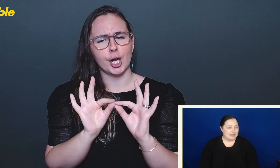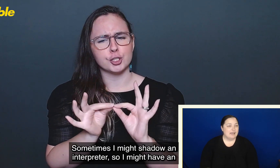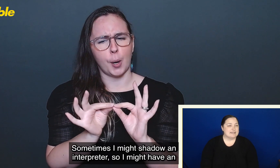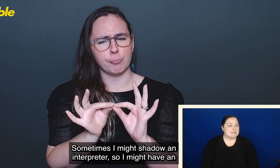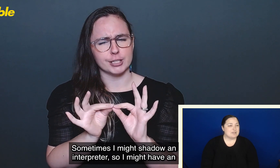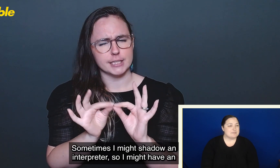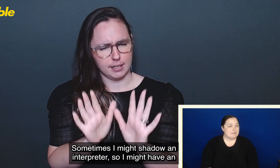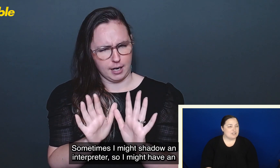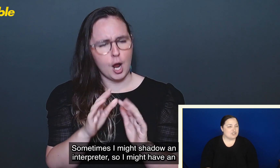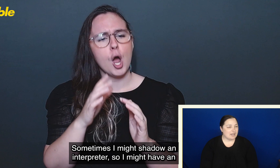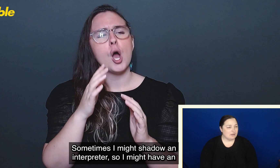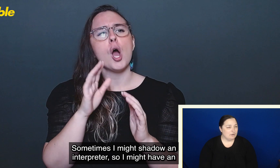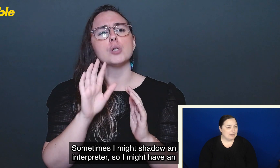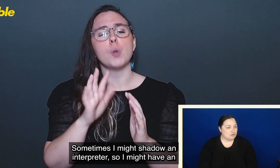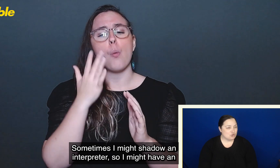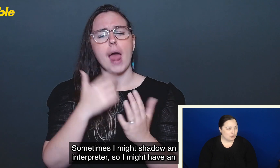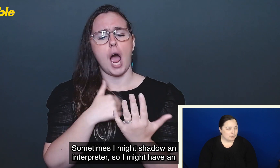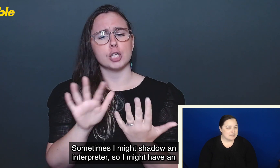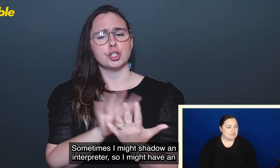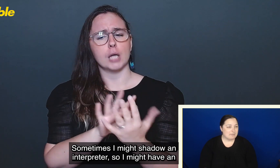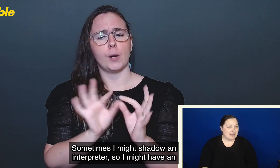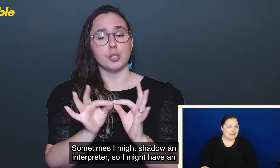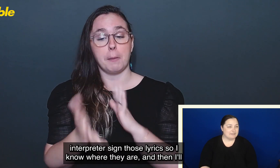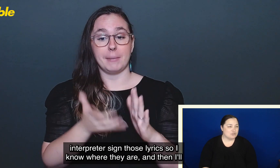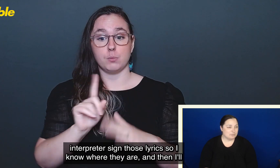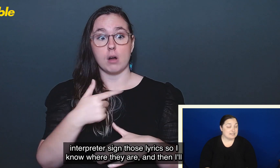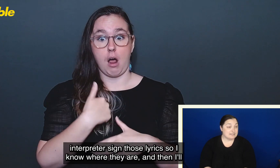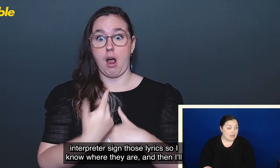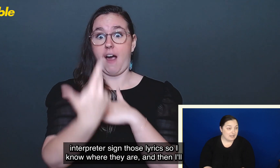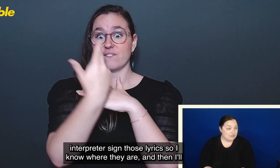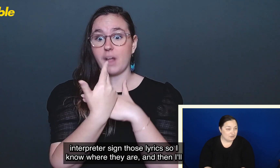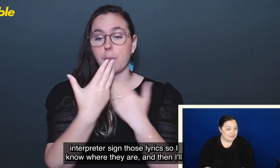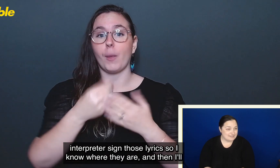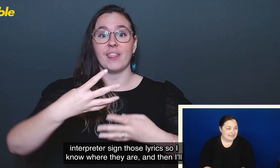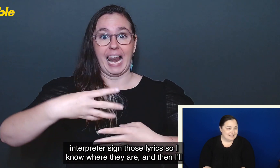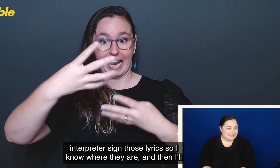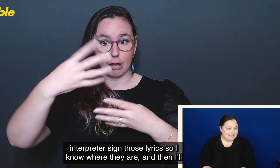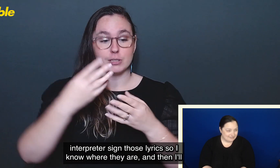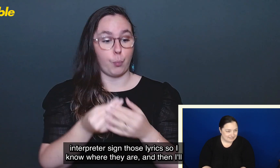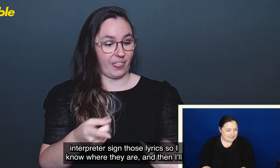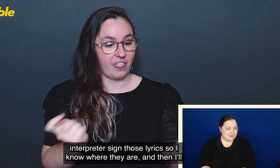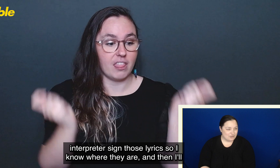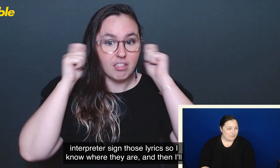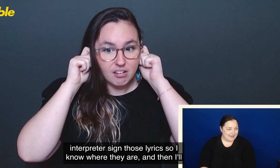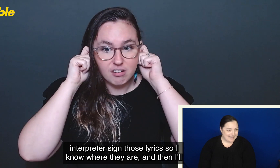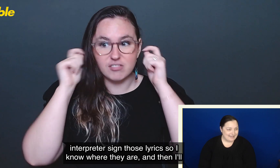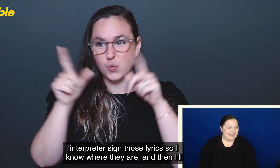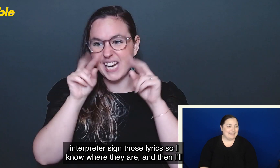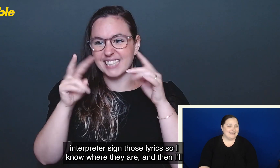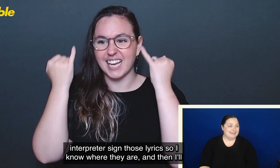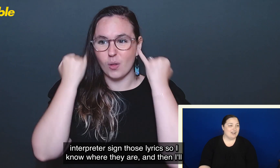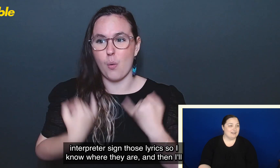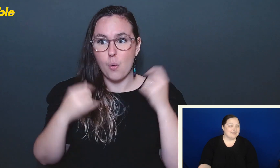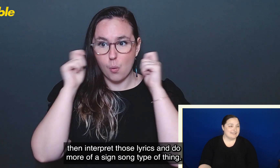are. Sometimes I might shadow an interpreter, so I might have an interpreter sign those lyrics so I know where they are,